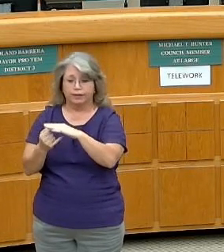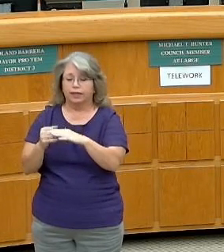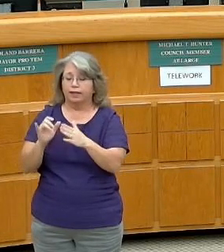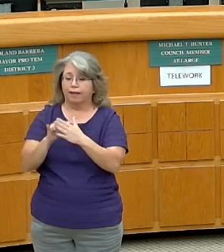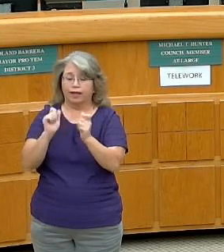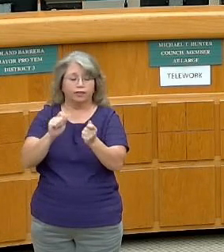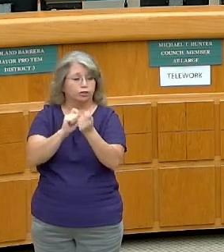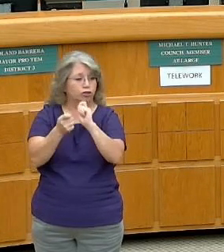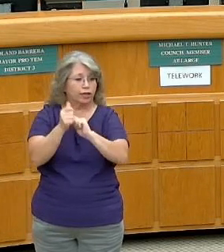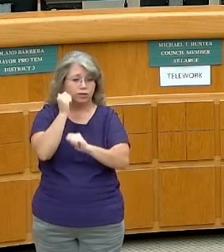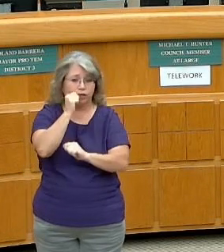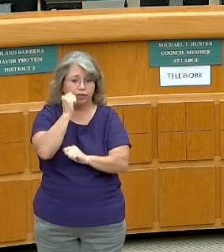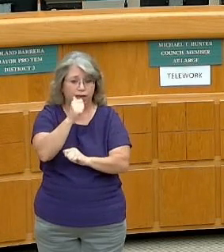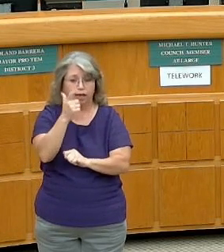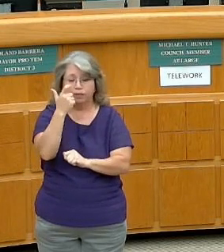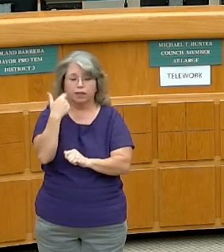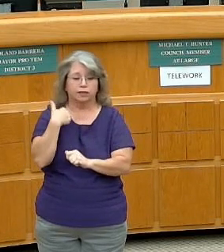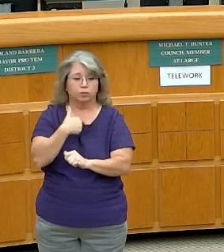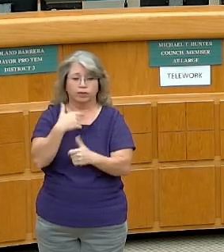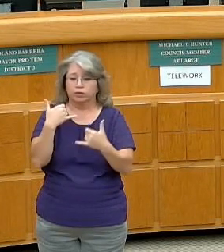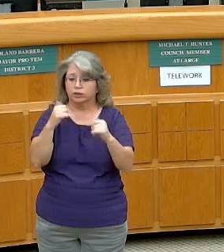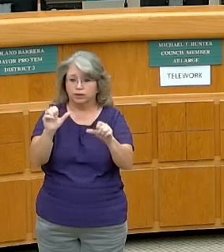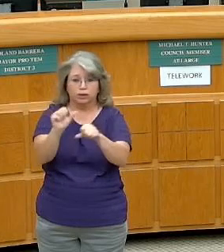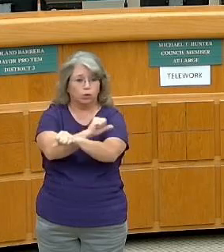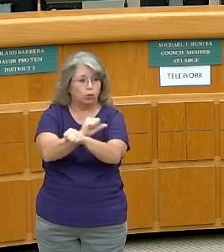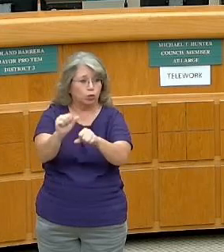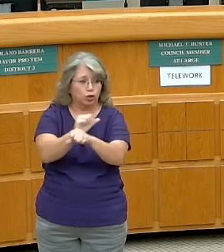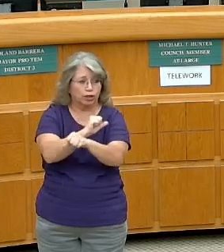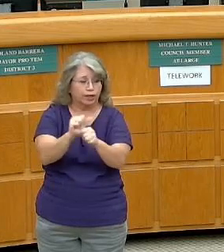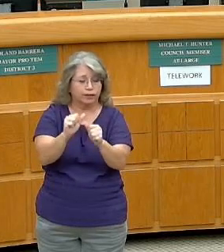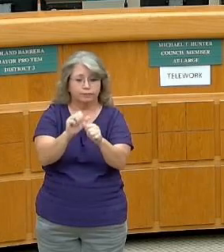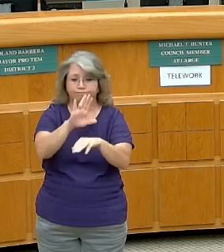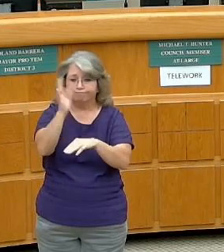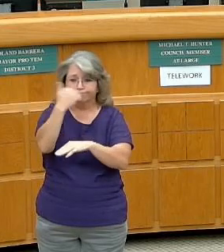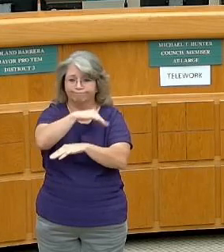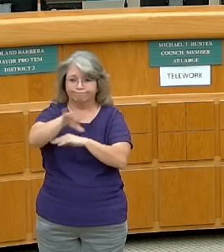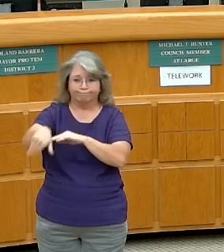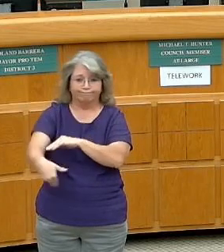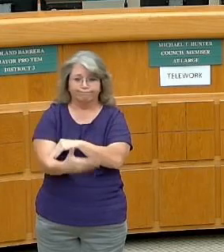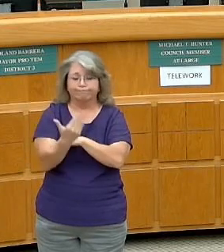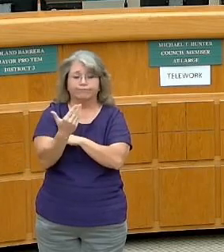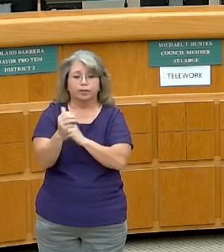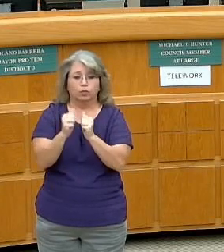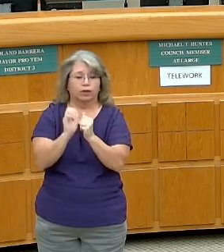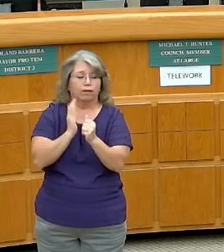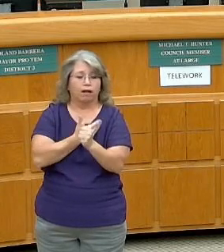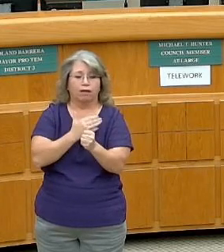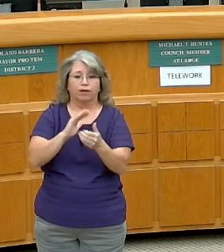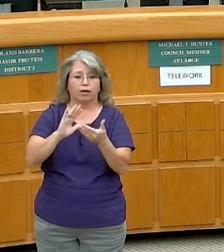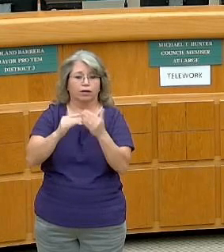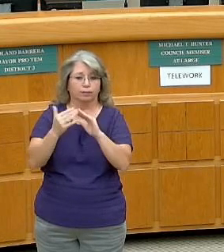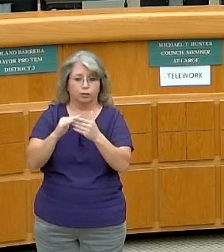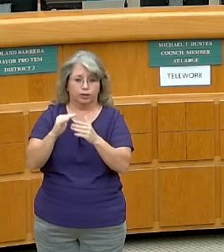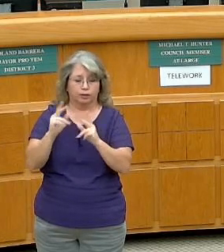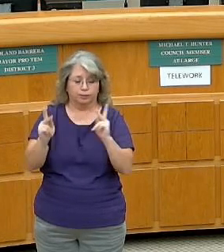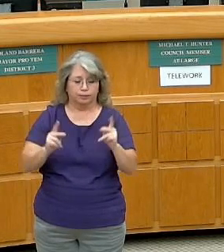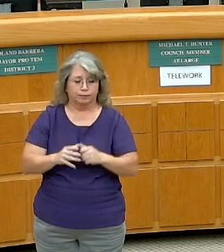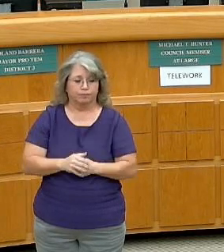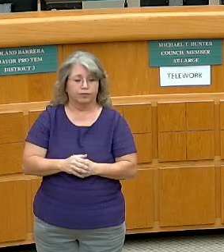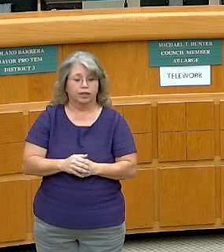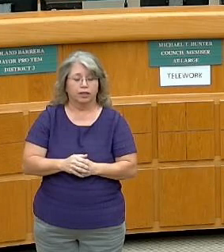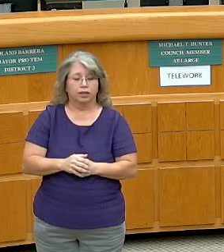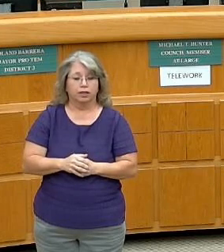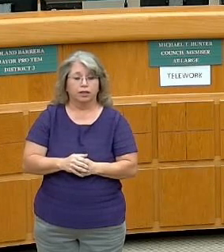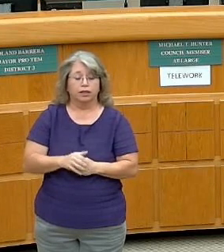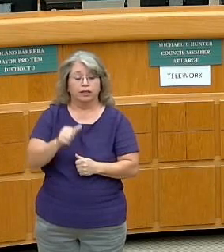with all our constituents or all our community members. So there were 5